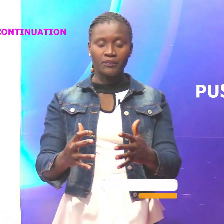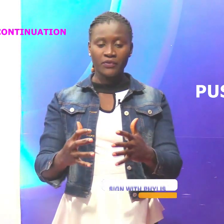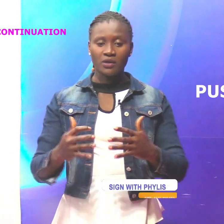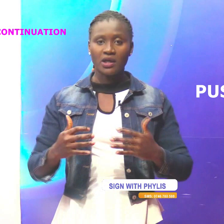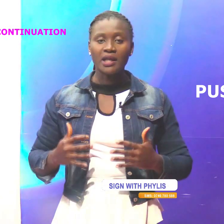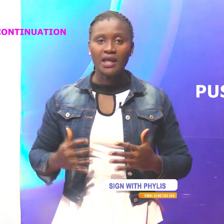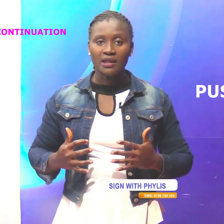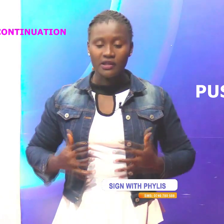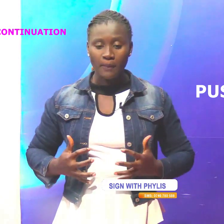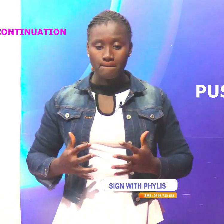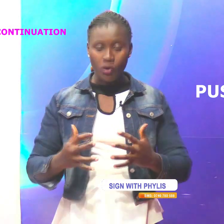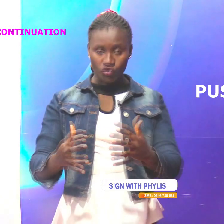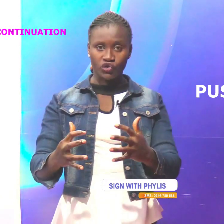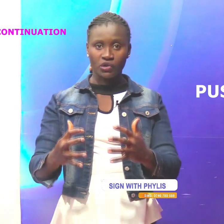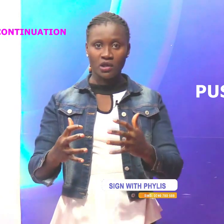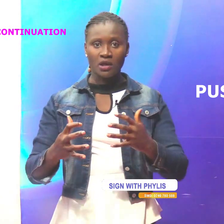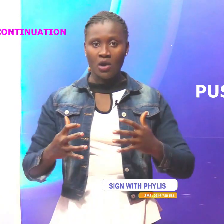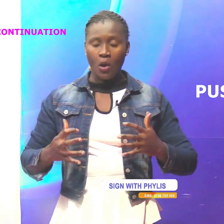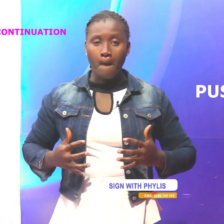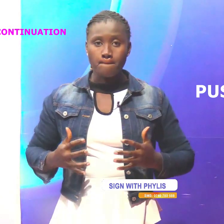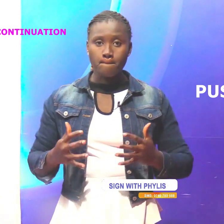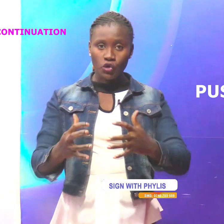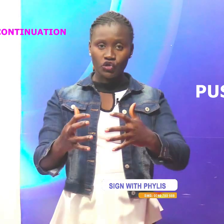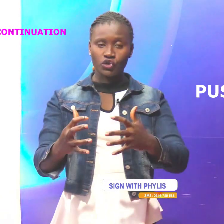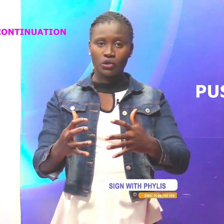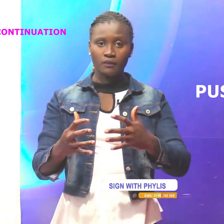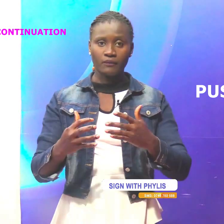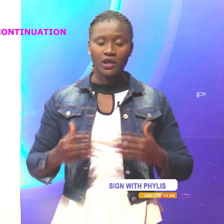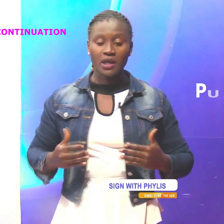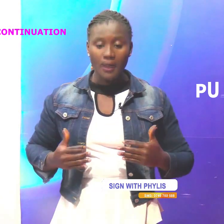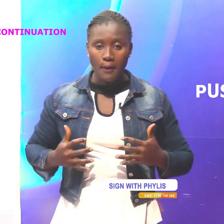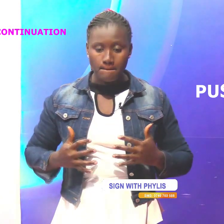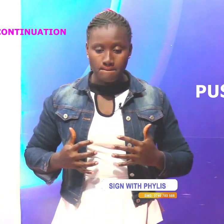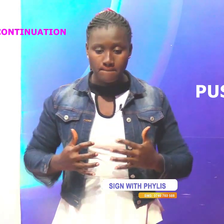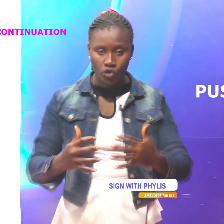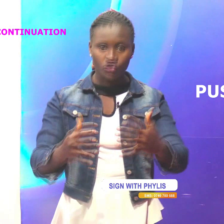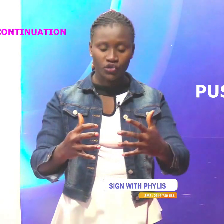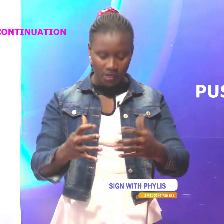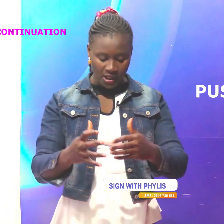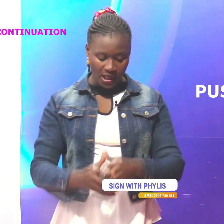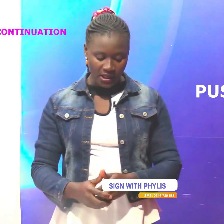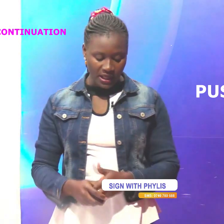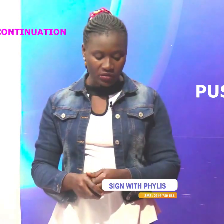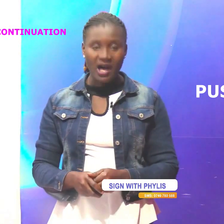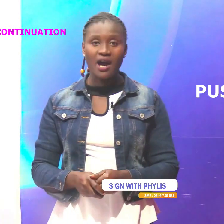okay, like this, push, push, okay, push. And then we have